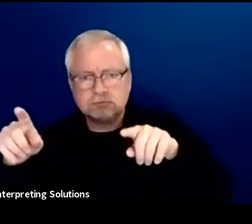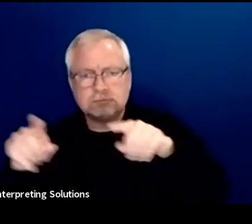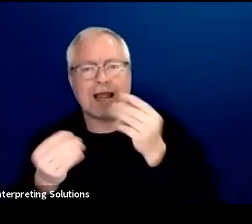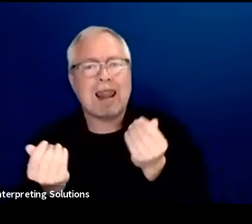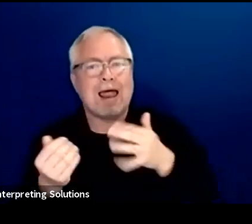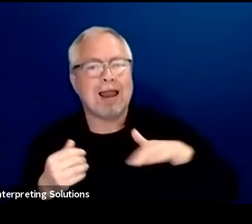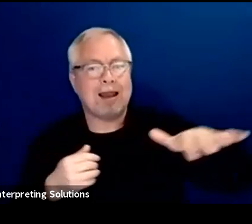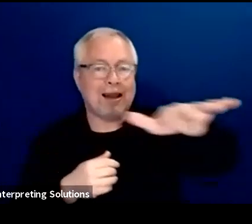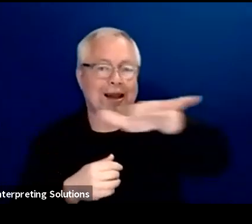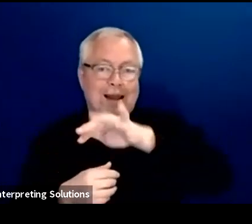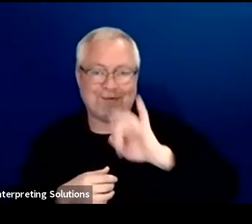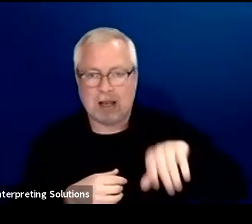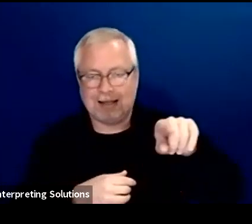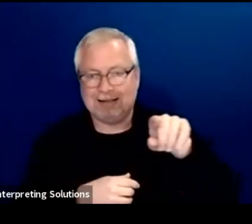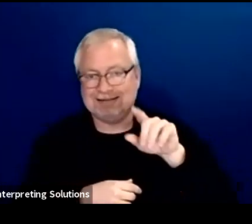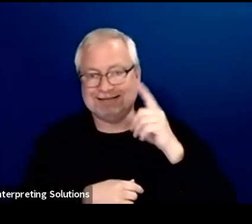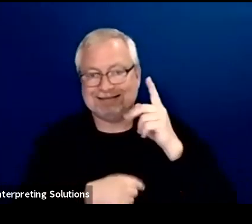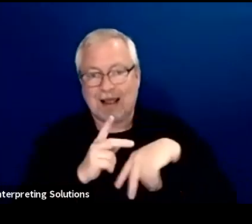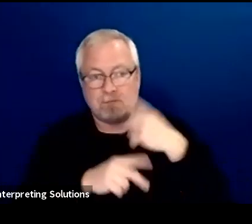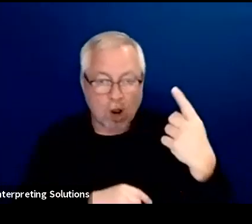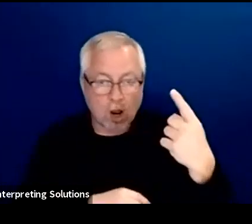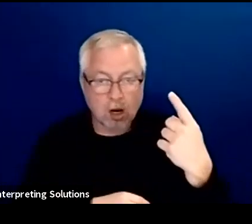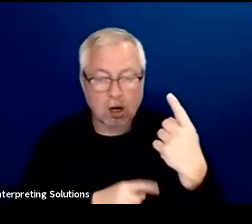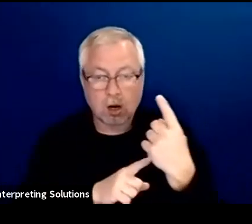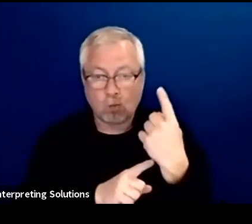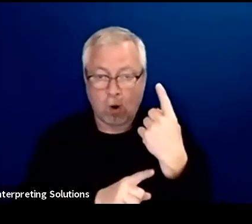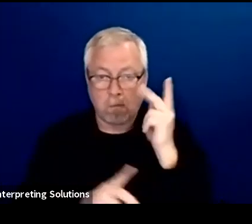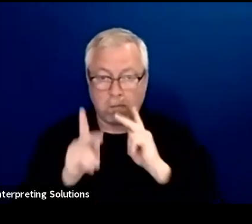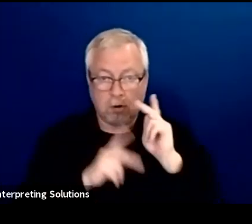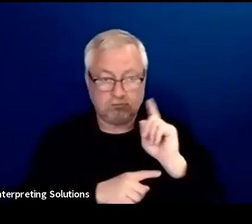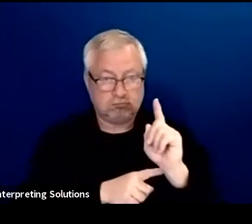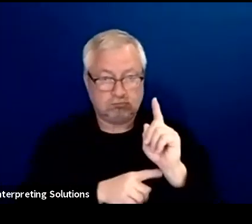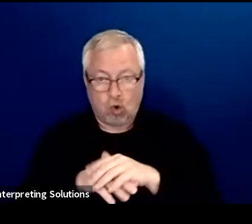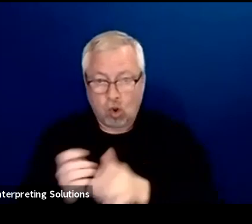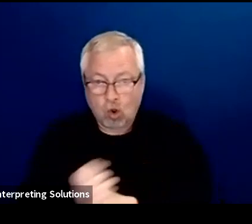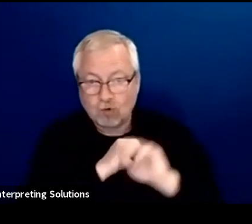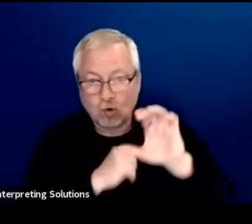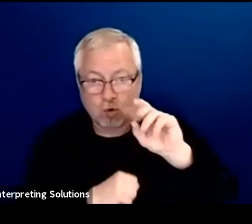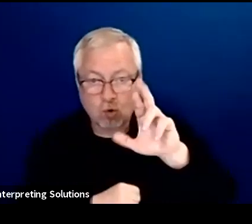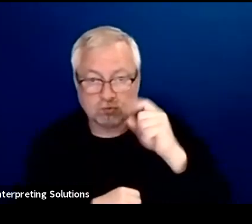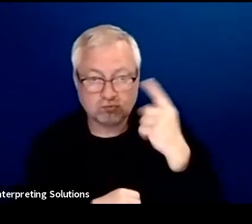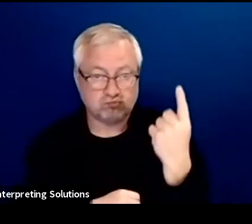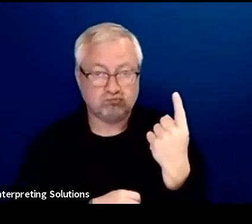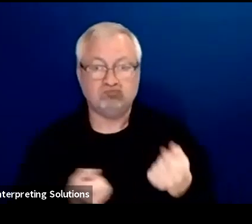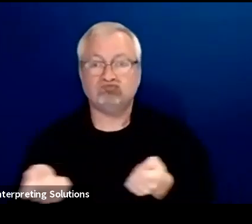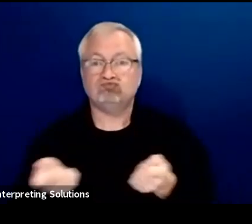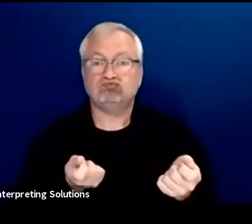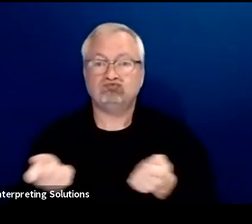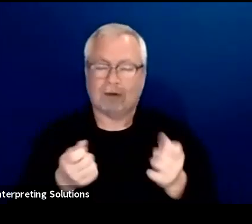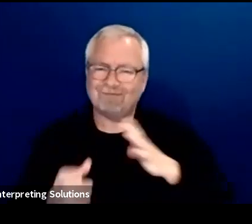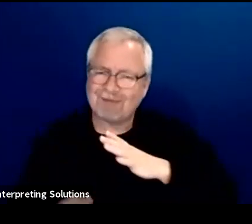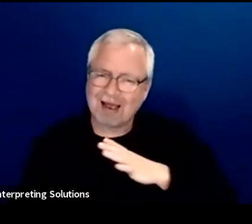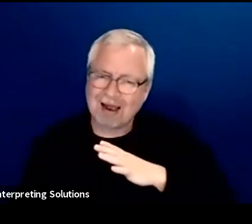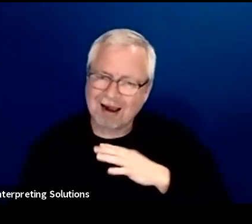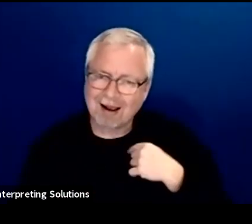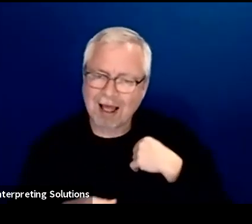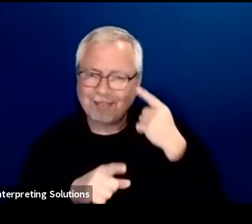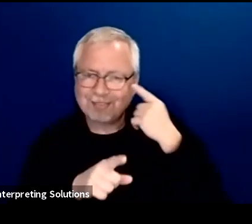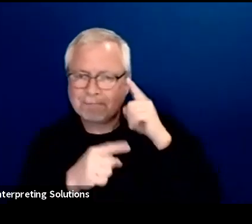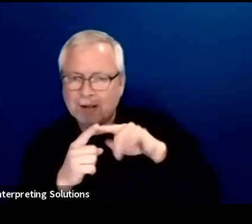lawnmower on a golf course, we need to take that into consideration. So hopefully we'll have you an answer here in the next day or